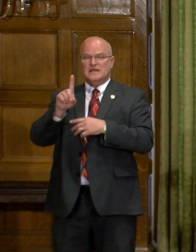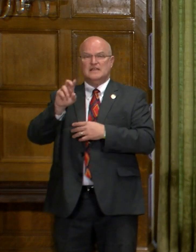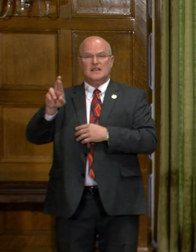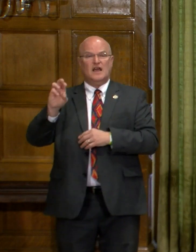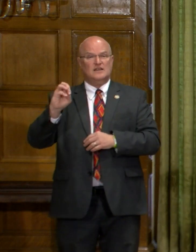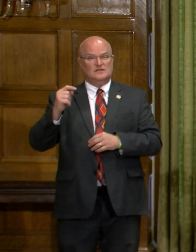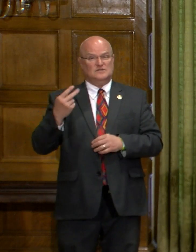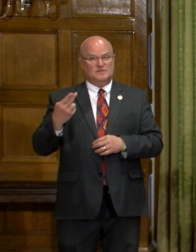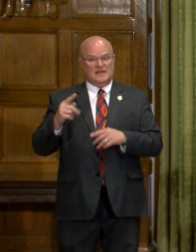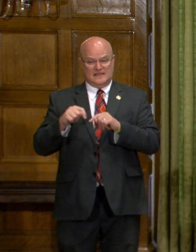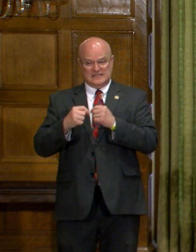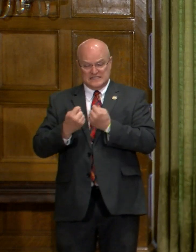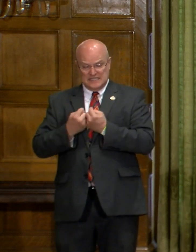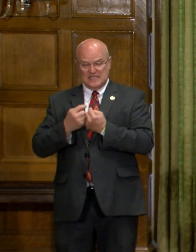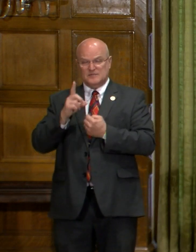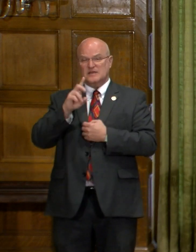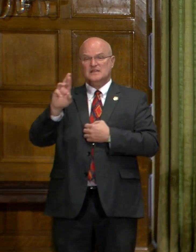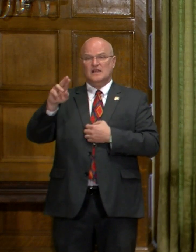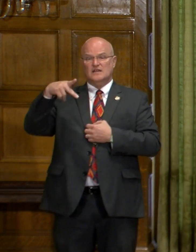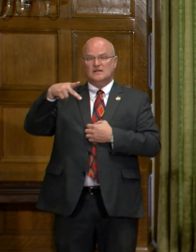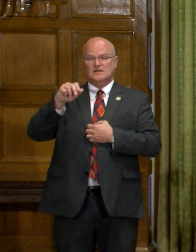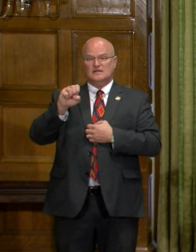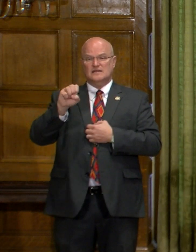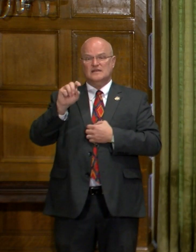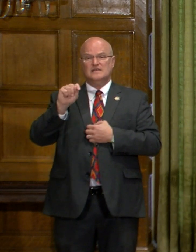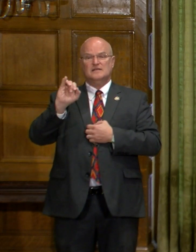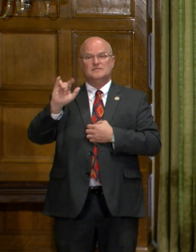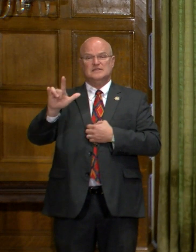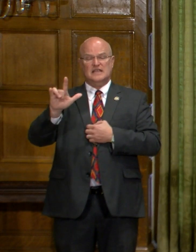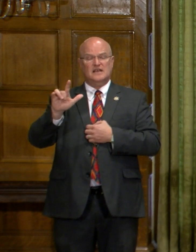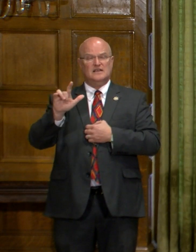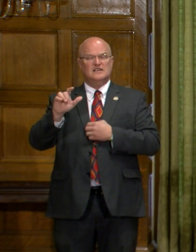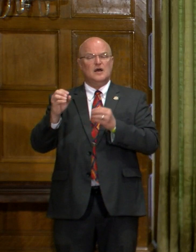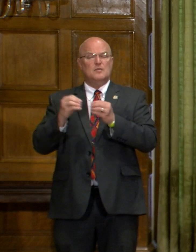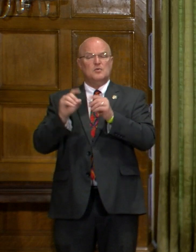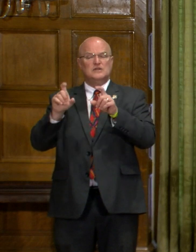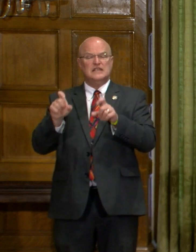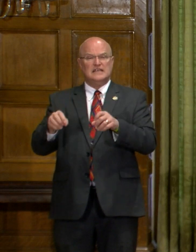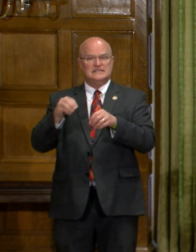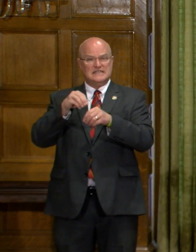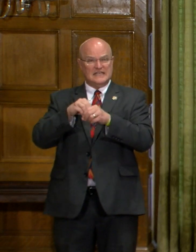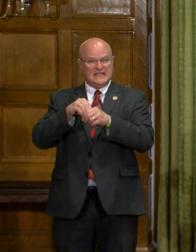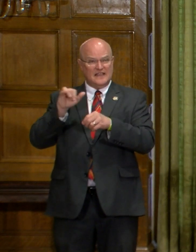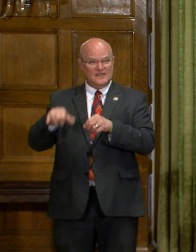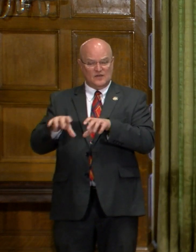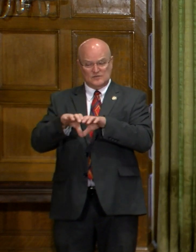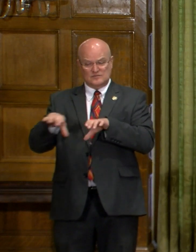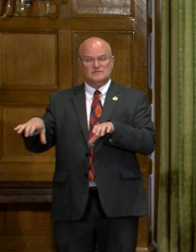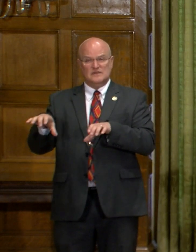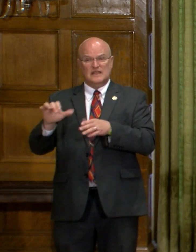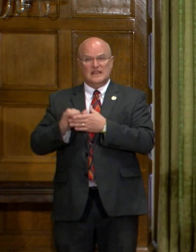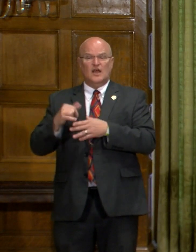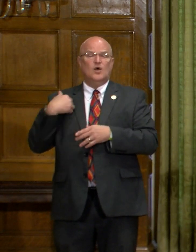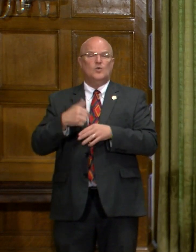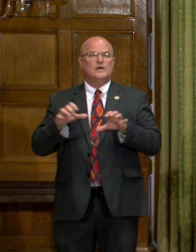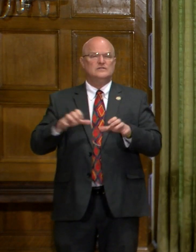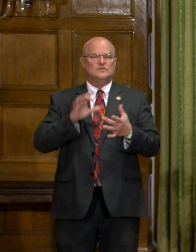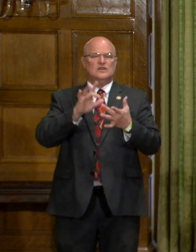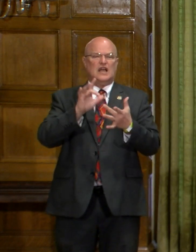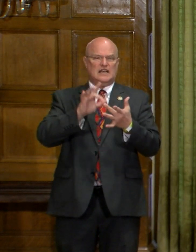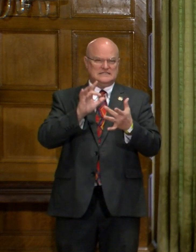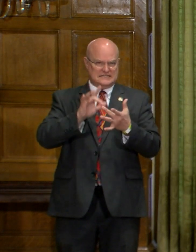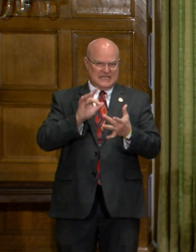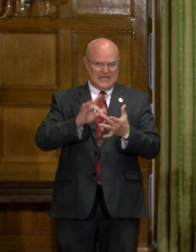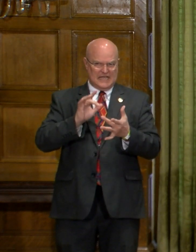Smith and his team, Dr. Patel, has led further testing as needed within those confines. But we do